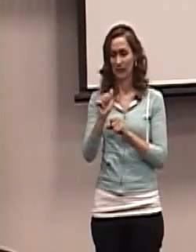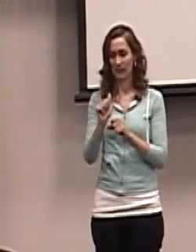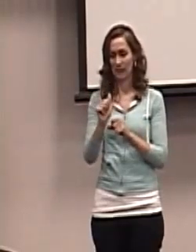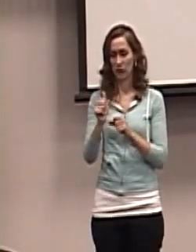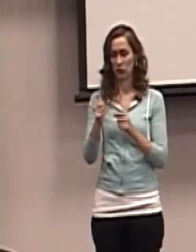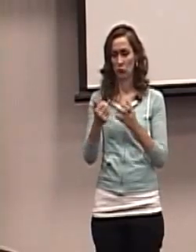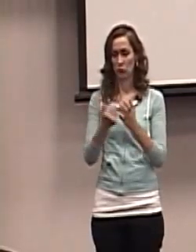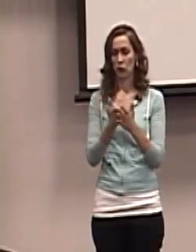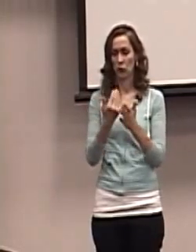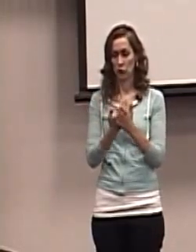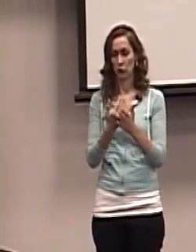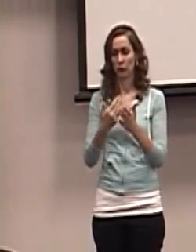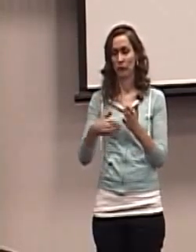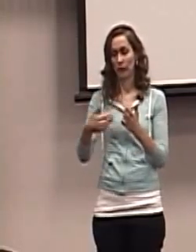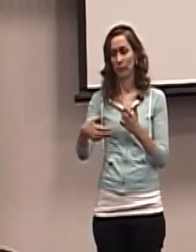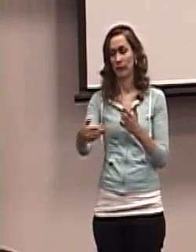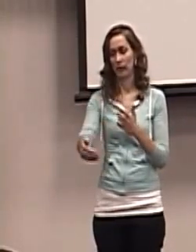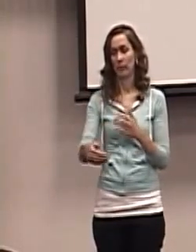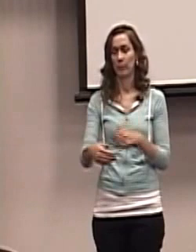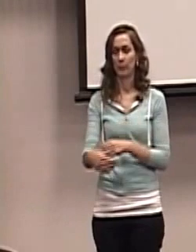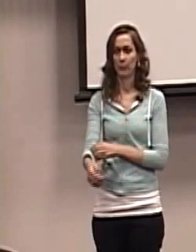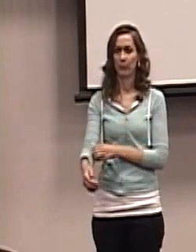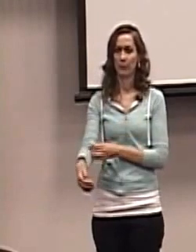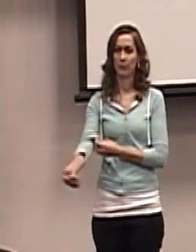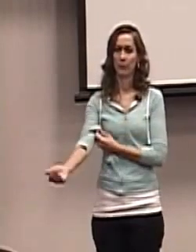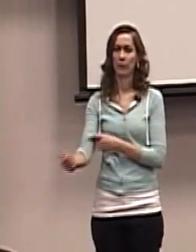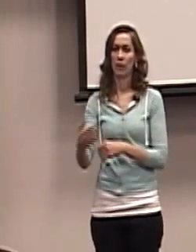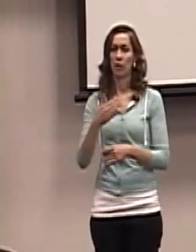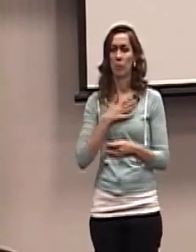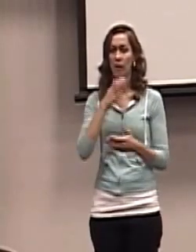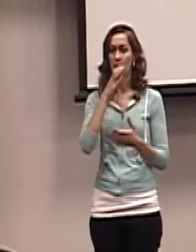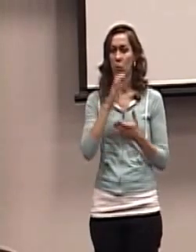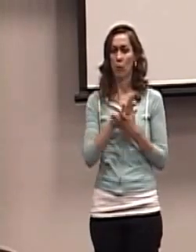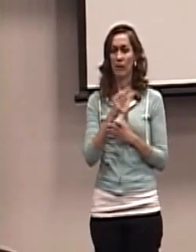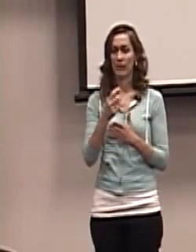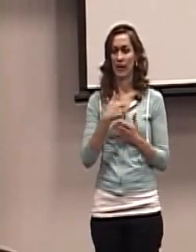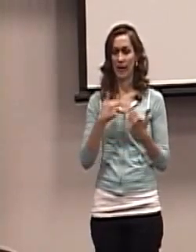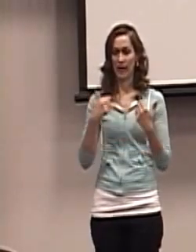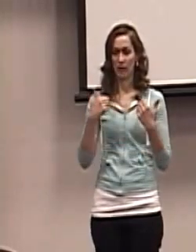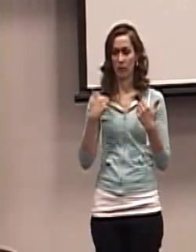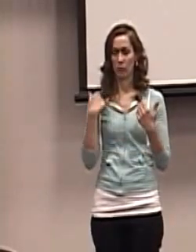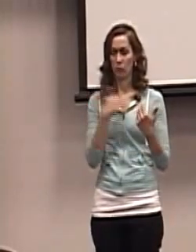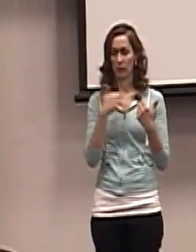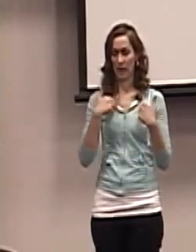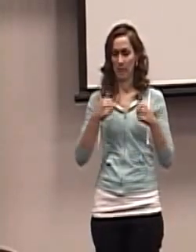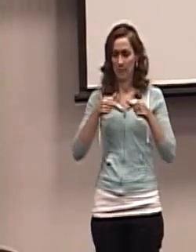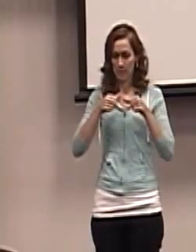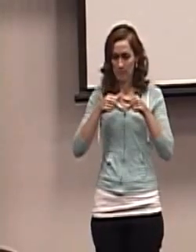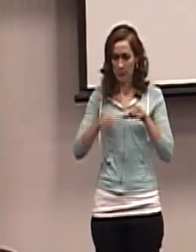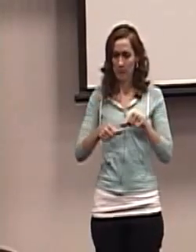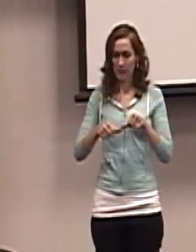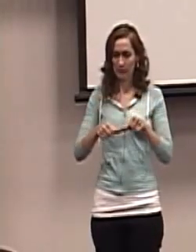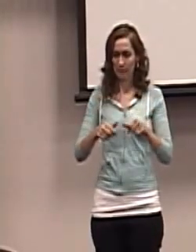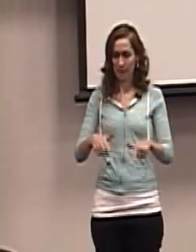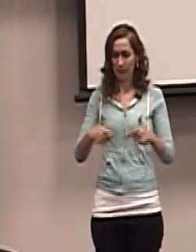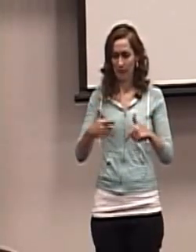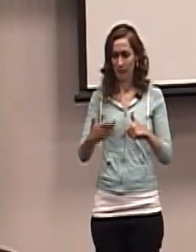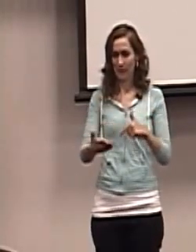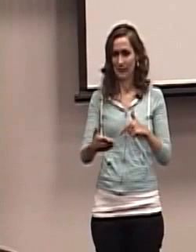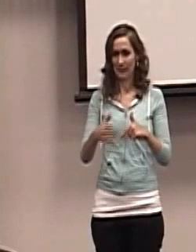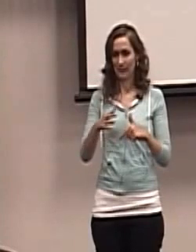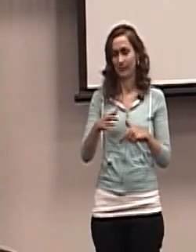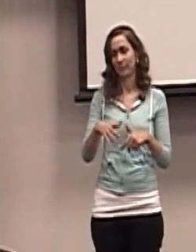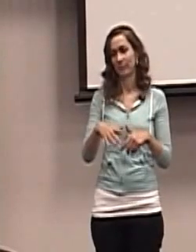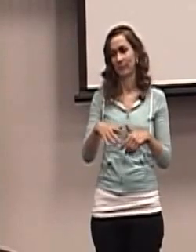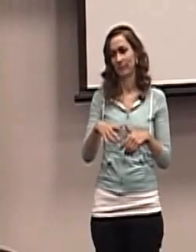I didn't. Cecilia and I had permanent residence visas, so we never had to go back and get clearance anymore. But we tried to